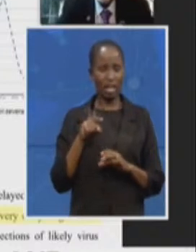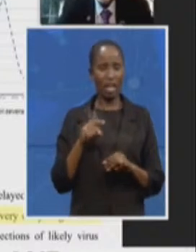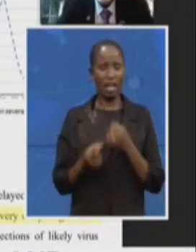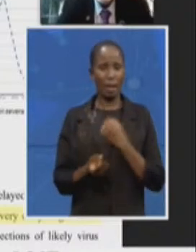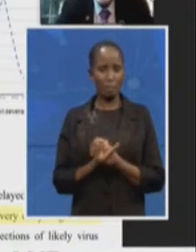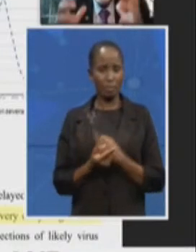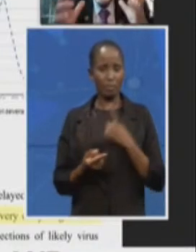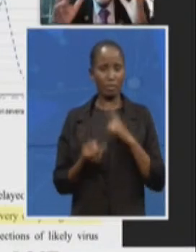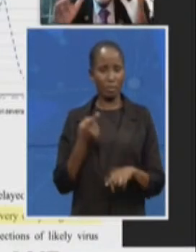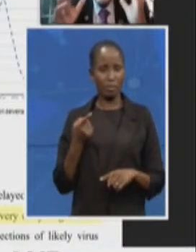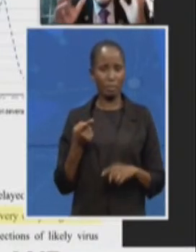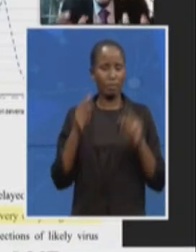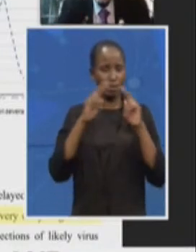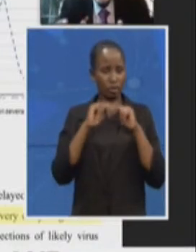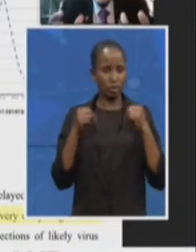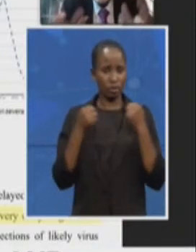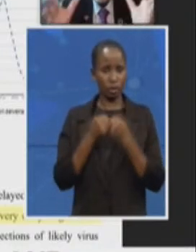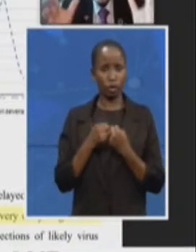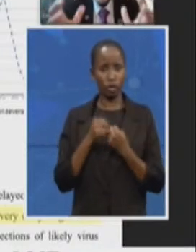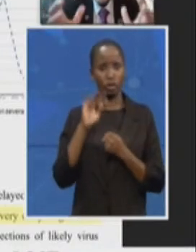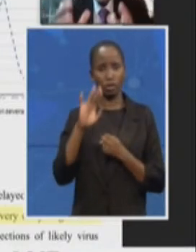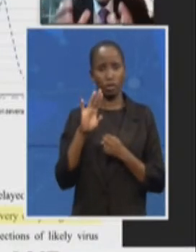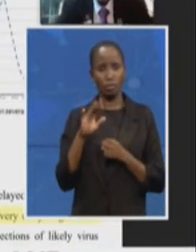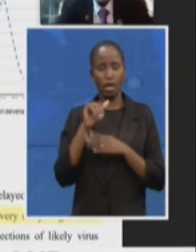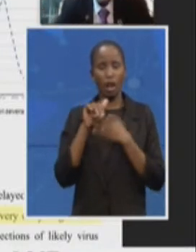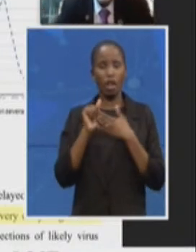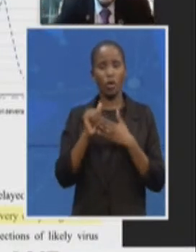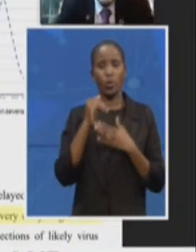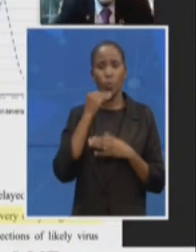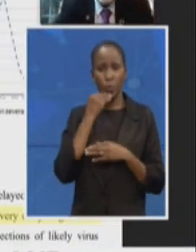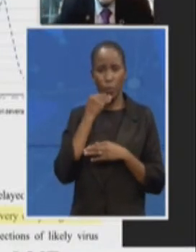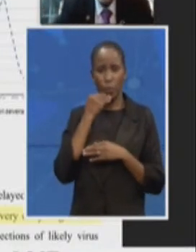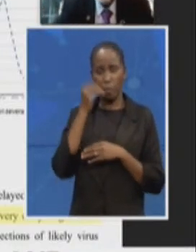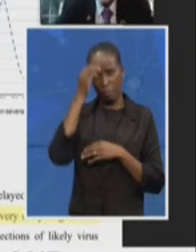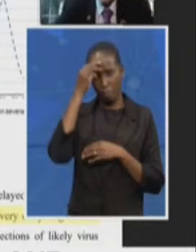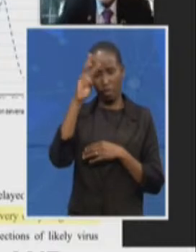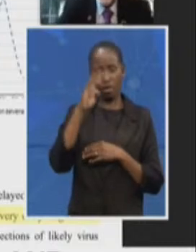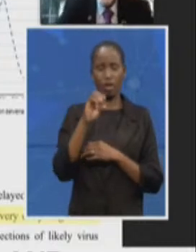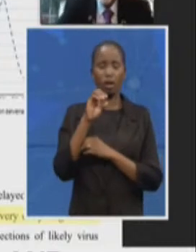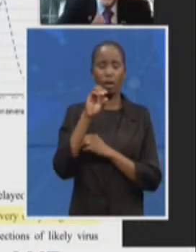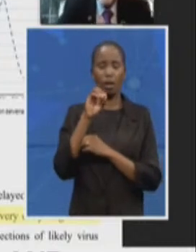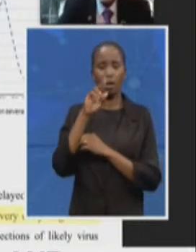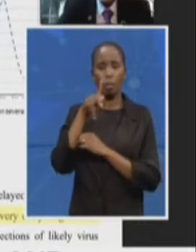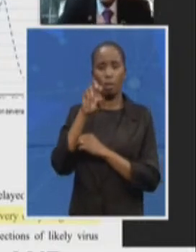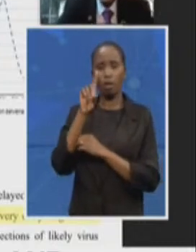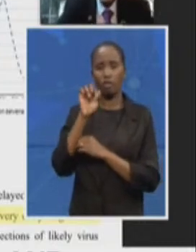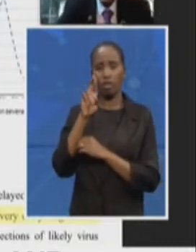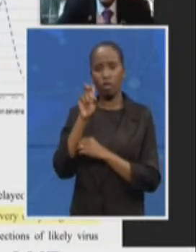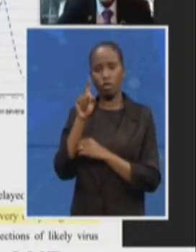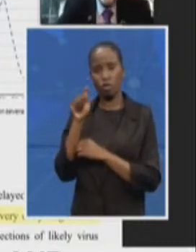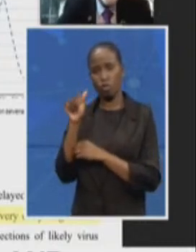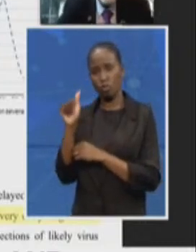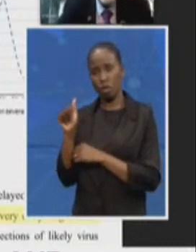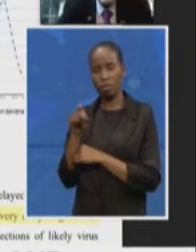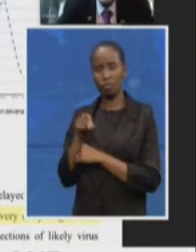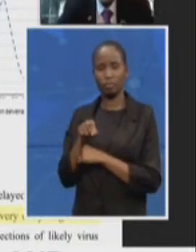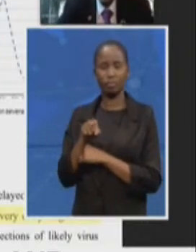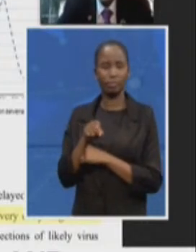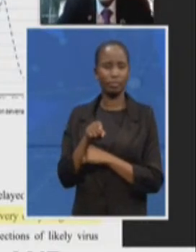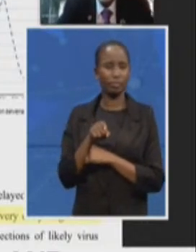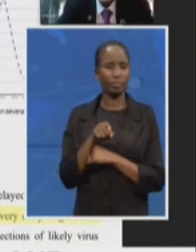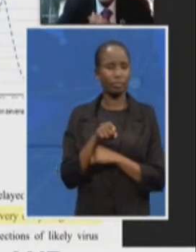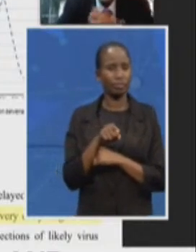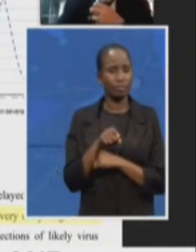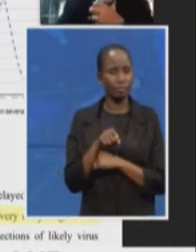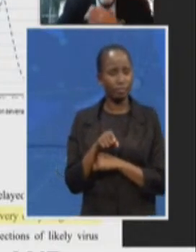De Oliveira and the NICD. And what we have seen is that they have delivered. They have given us the best fighting chance